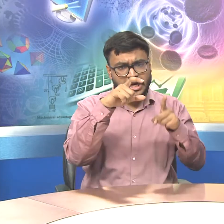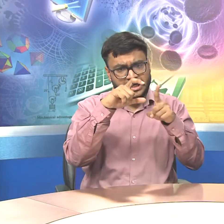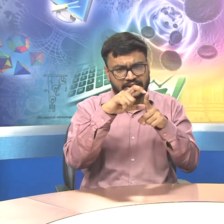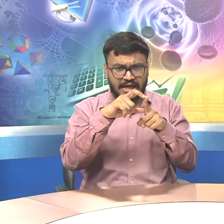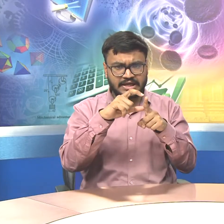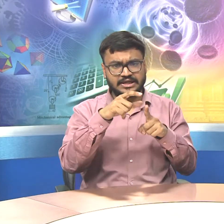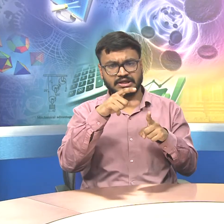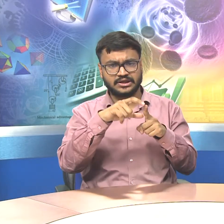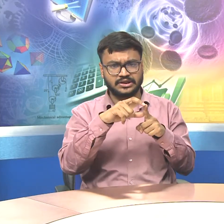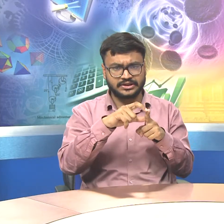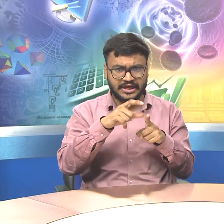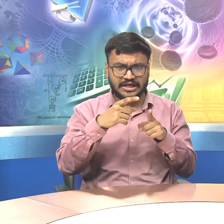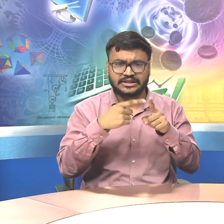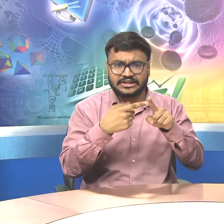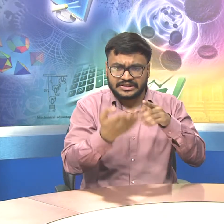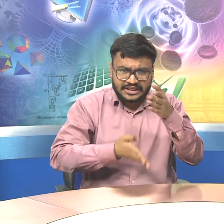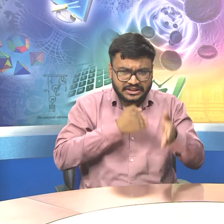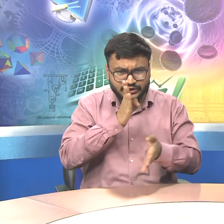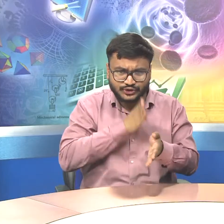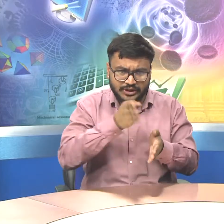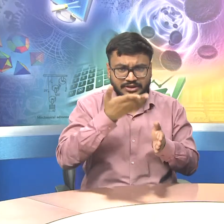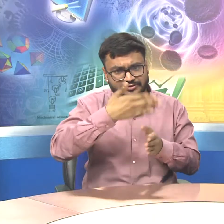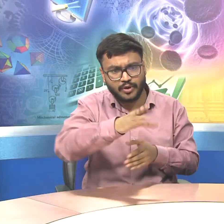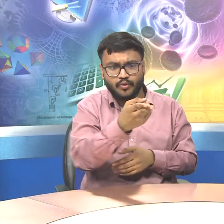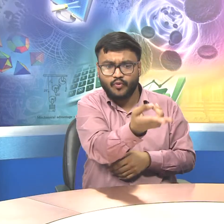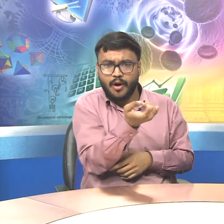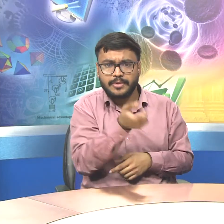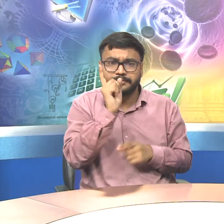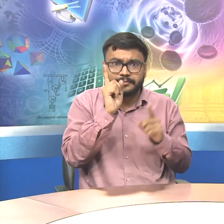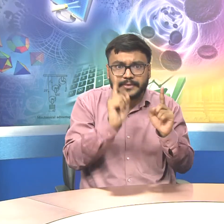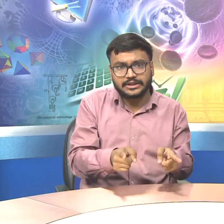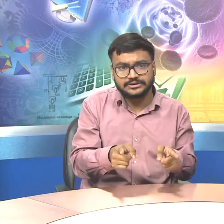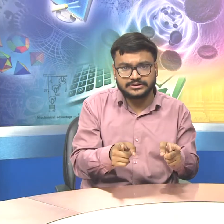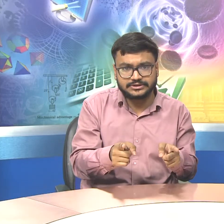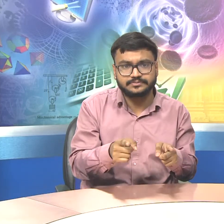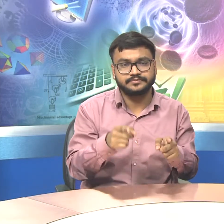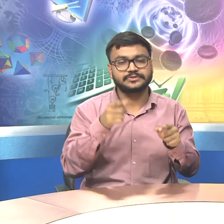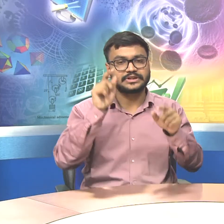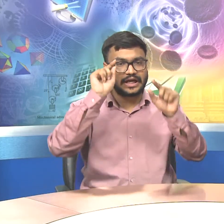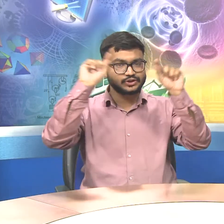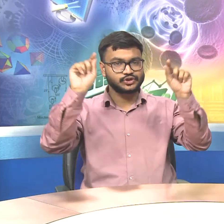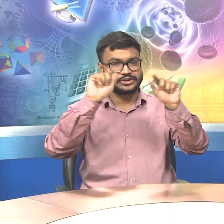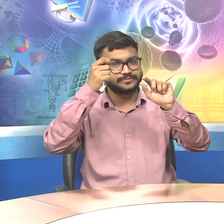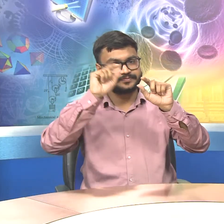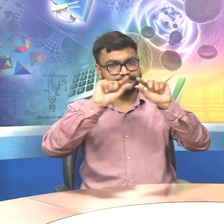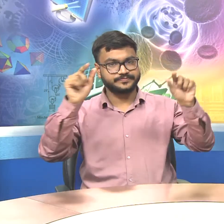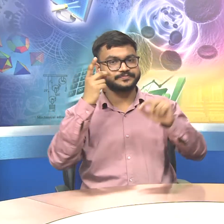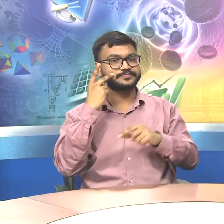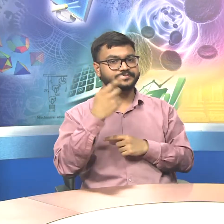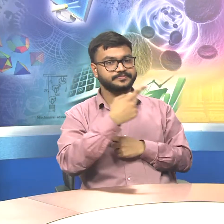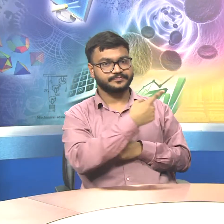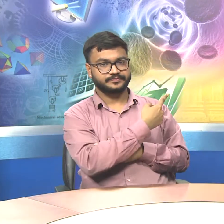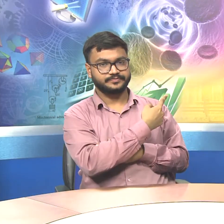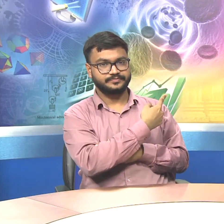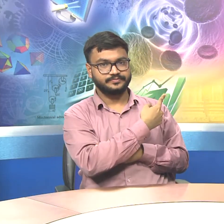For order sentence, you must take ticket for Delhi train.